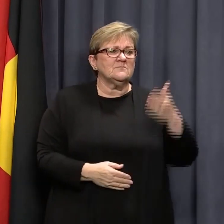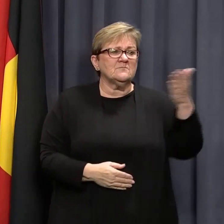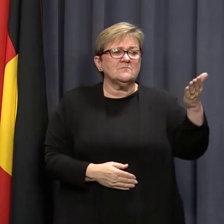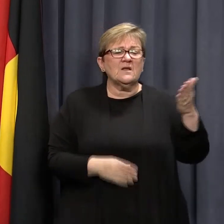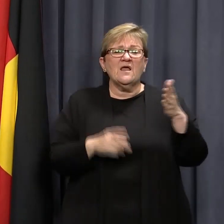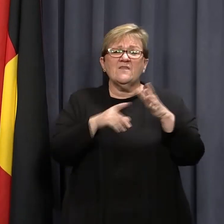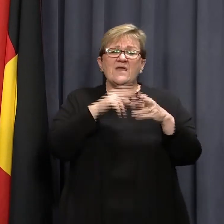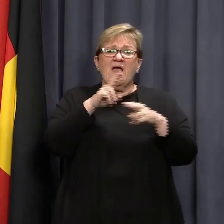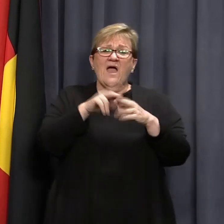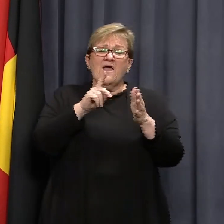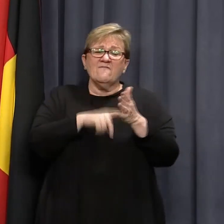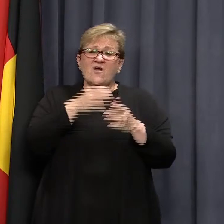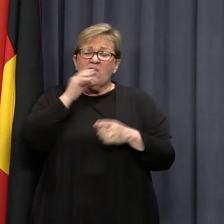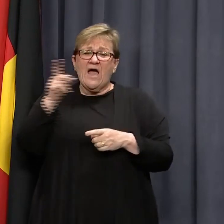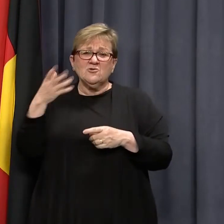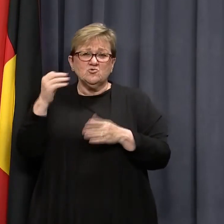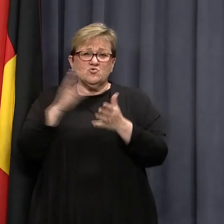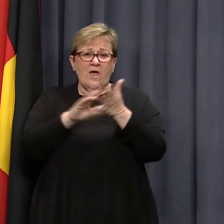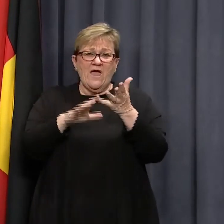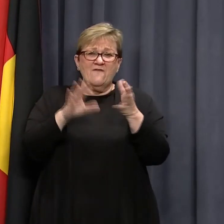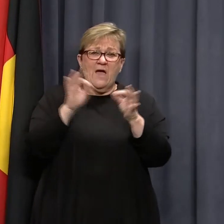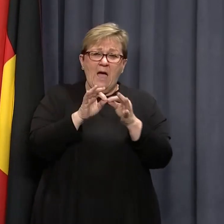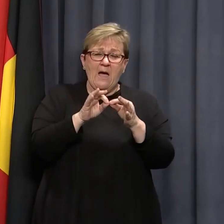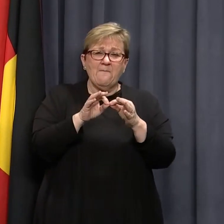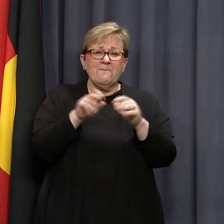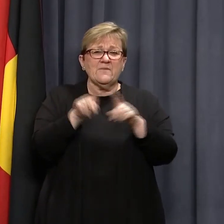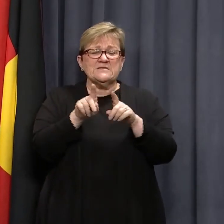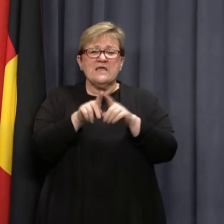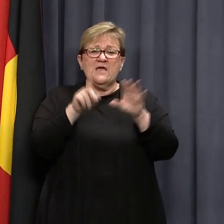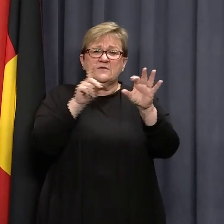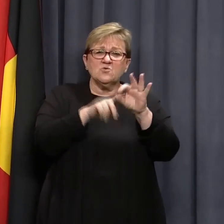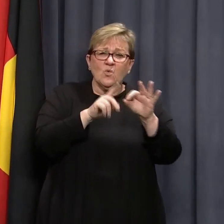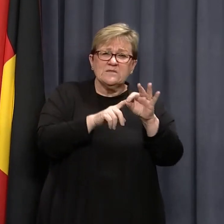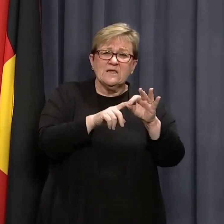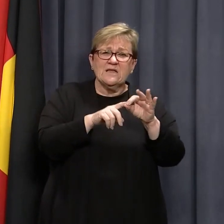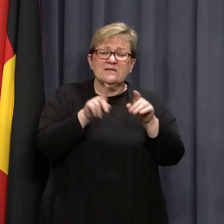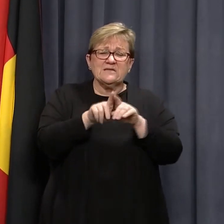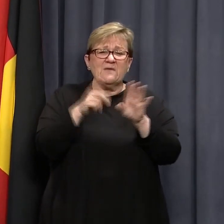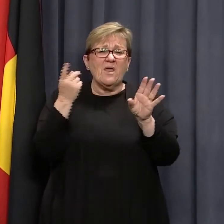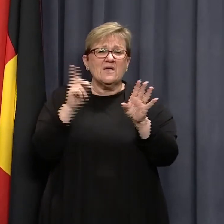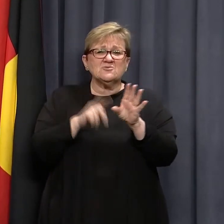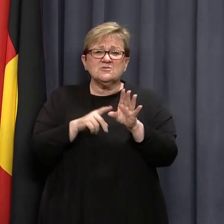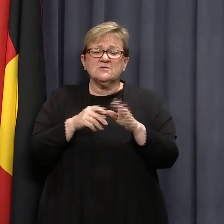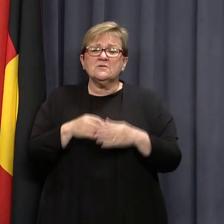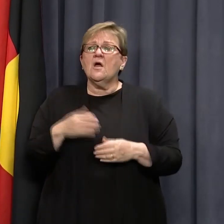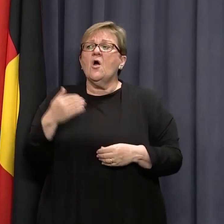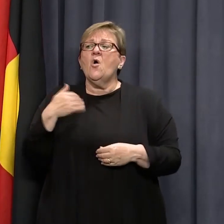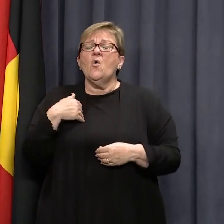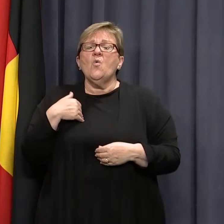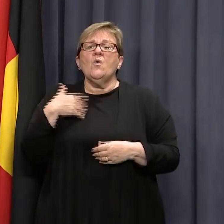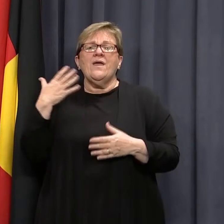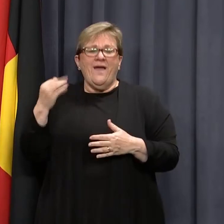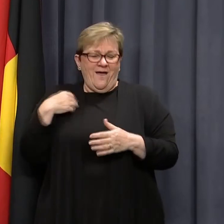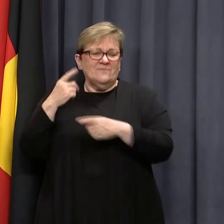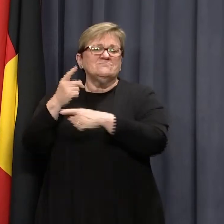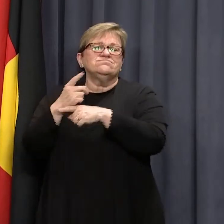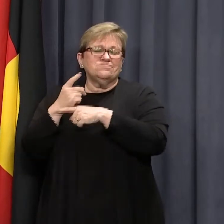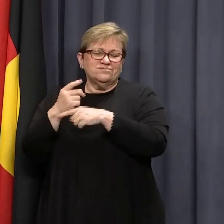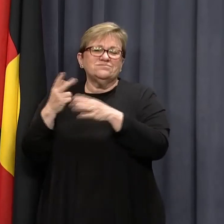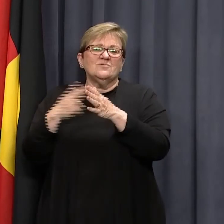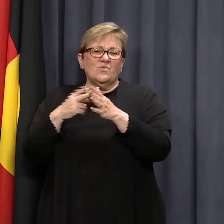you to host a possible hub here, similar to what they did in Queensland last year? So we've had certainly discussions